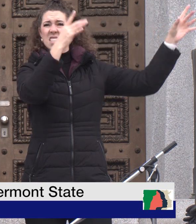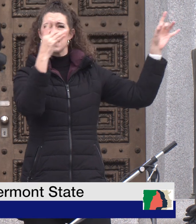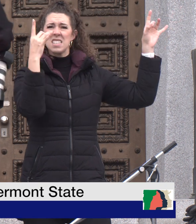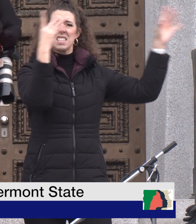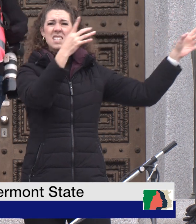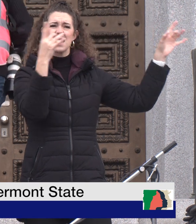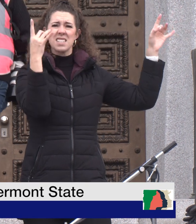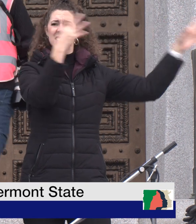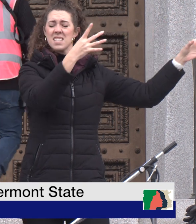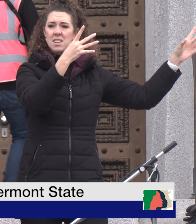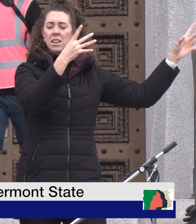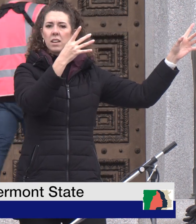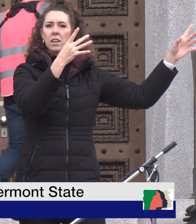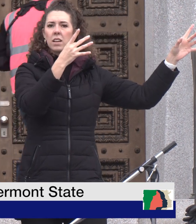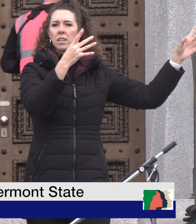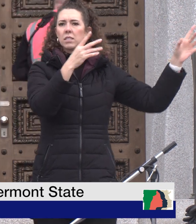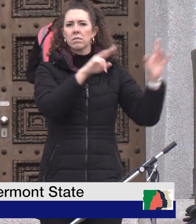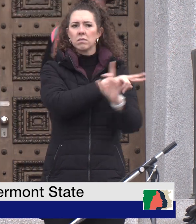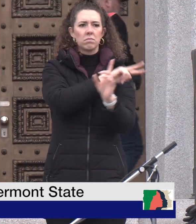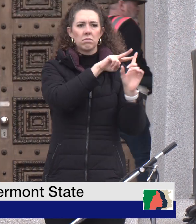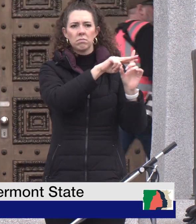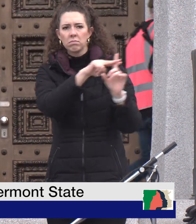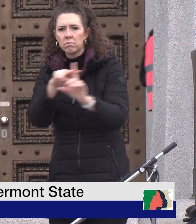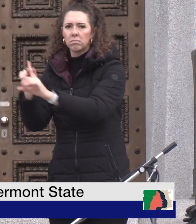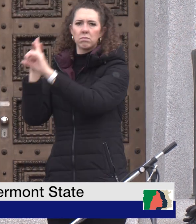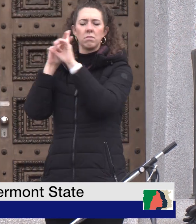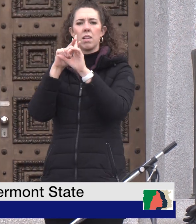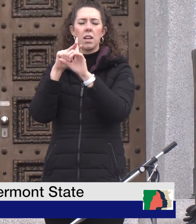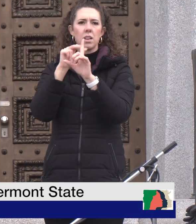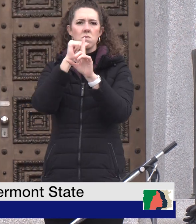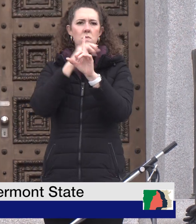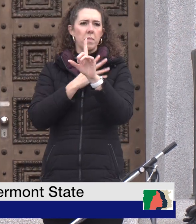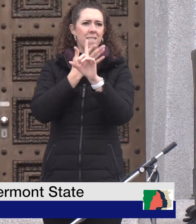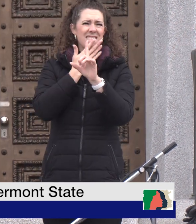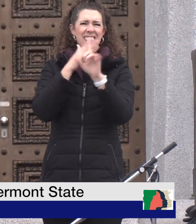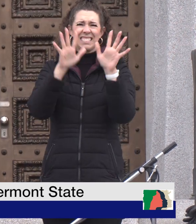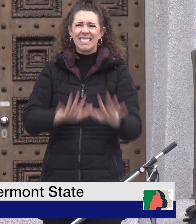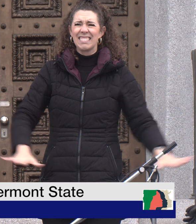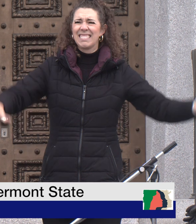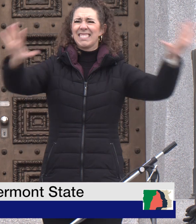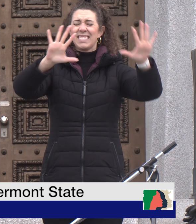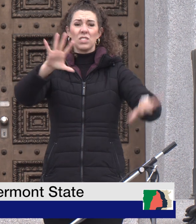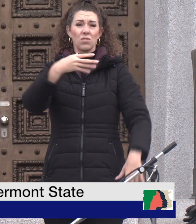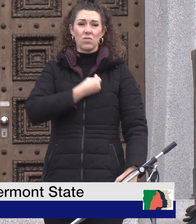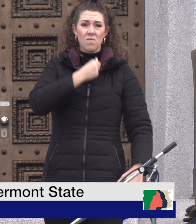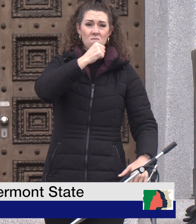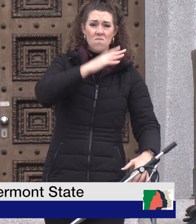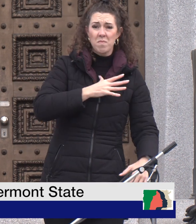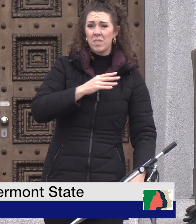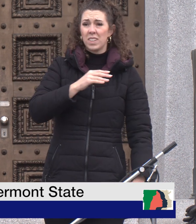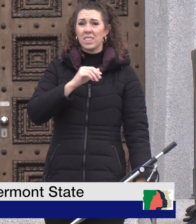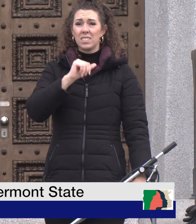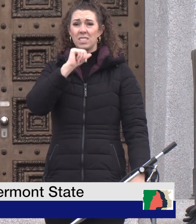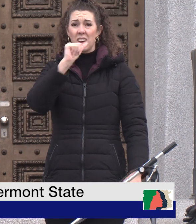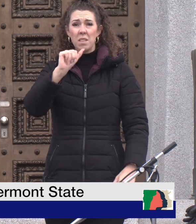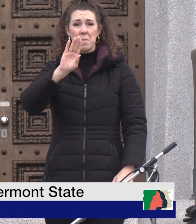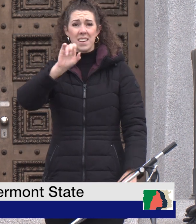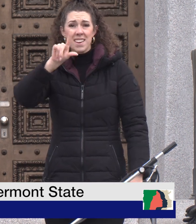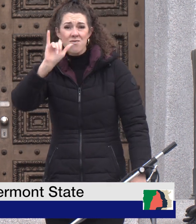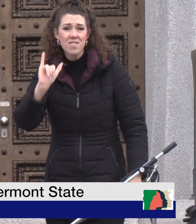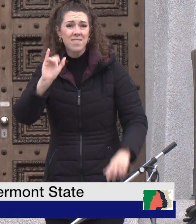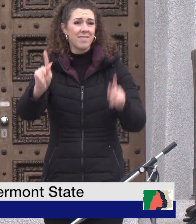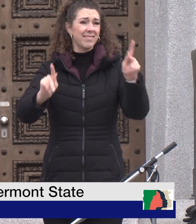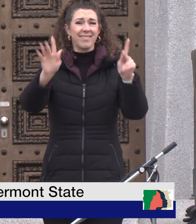happening to women of color across this state, to trans women, to non-binary individuals across